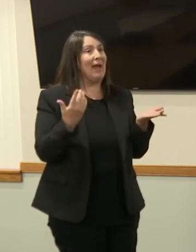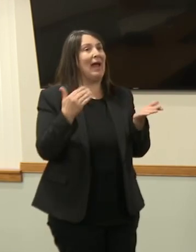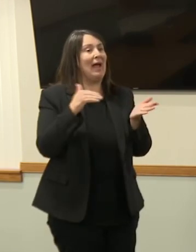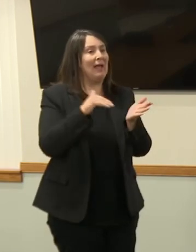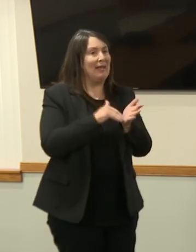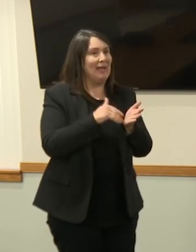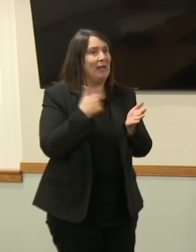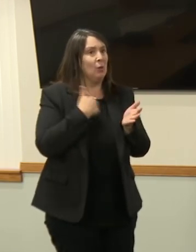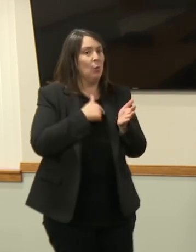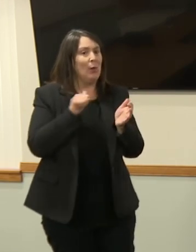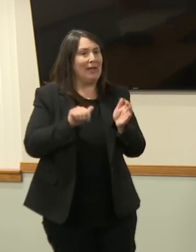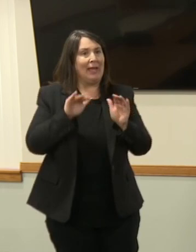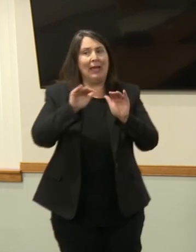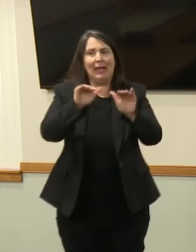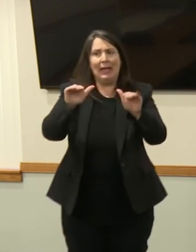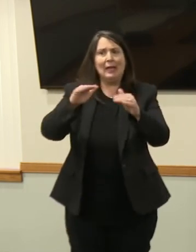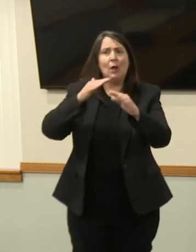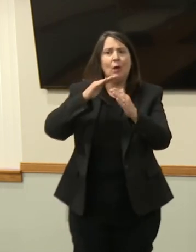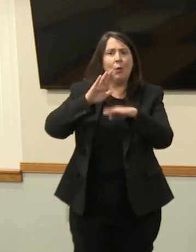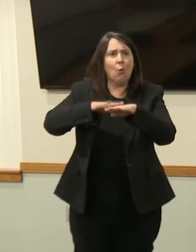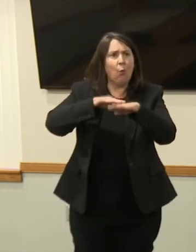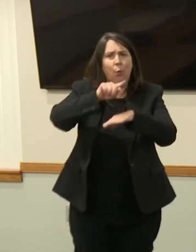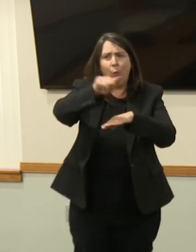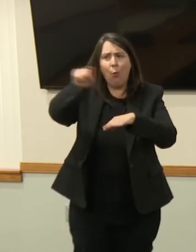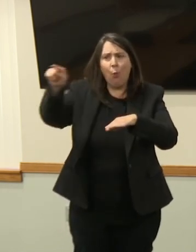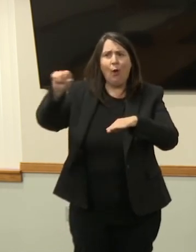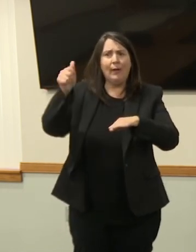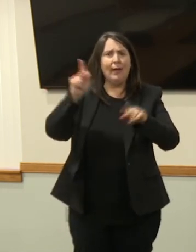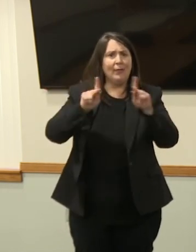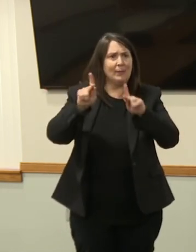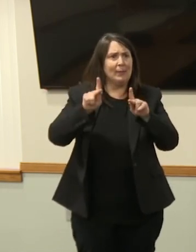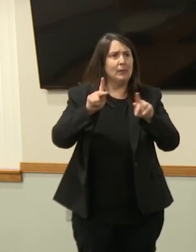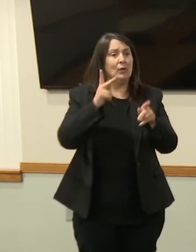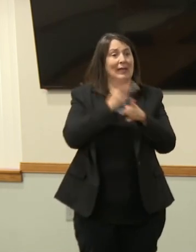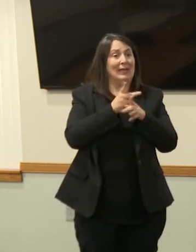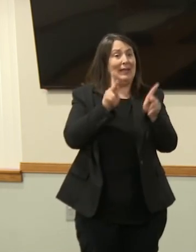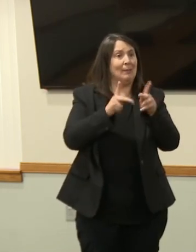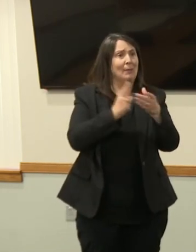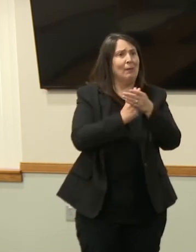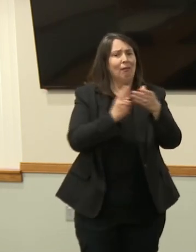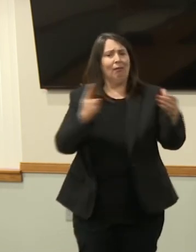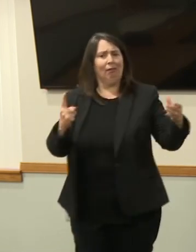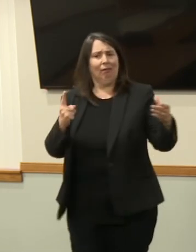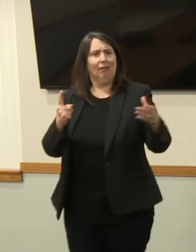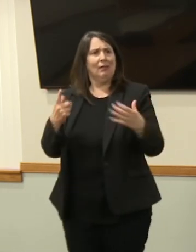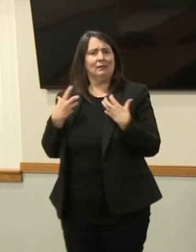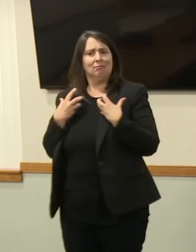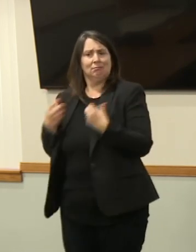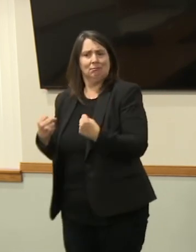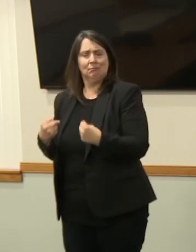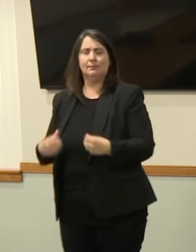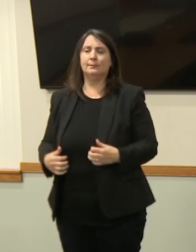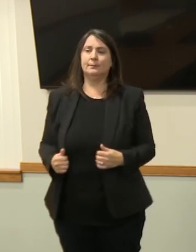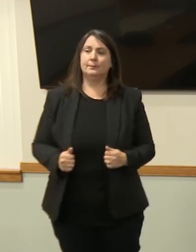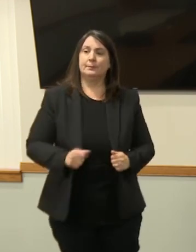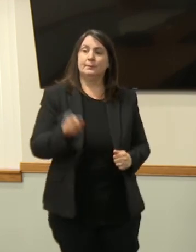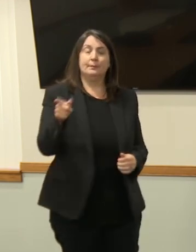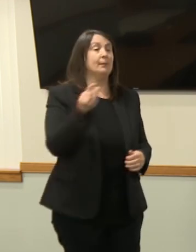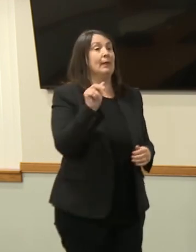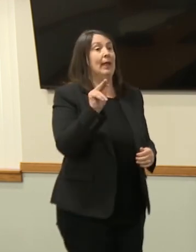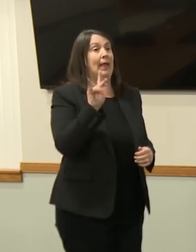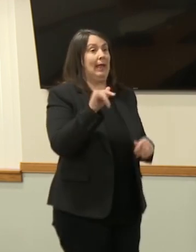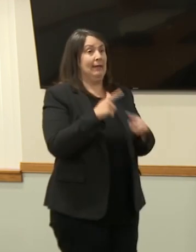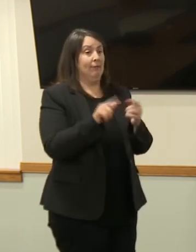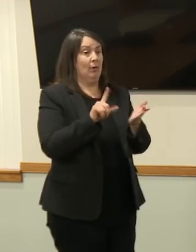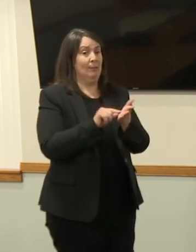of separation who we can, again, protect, put them in a bubble so that they're not further spreading it as well. One of the things that I would like to ask is, and I've gotten a